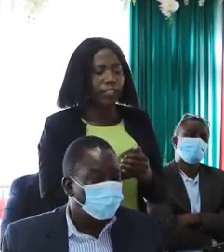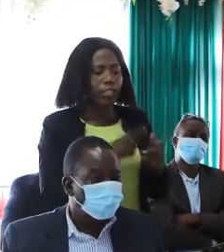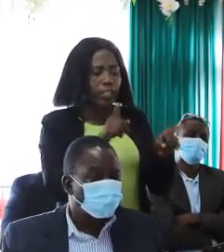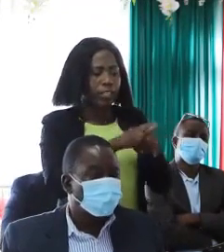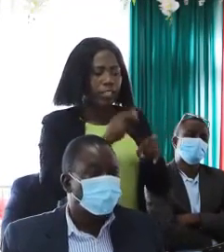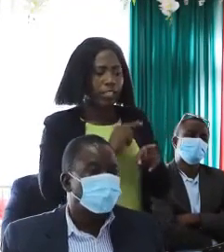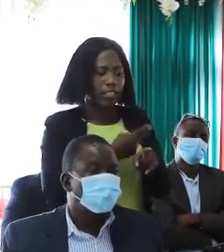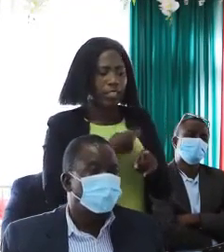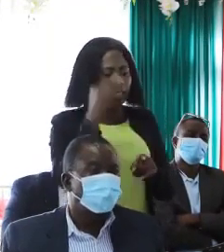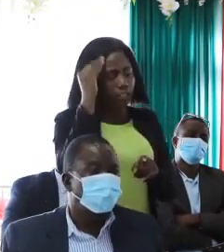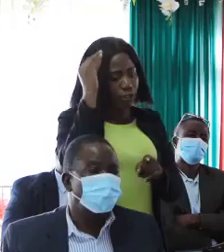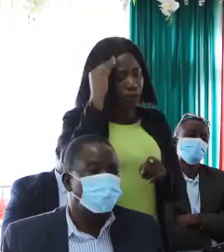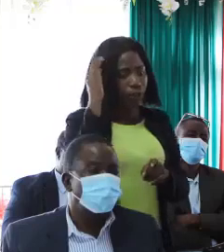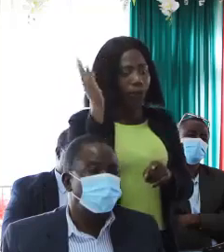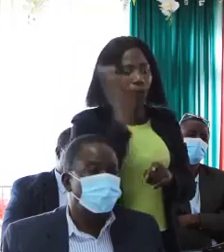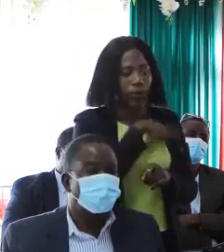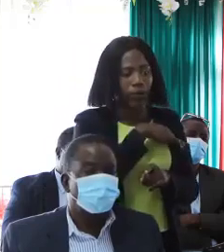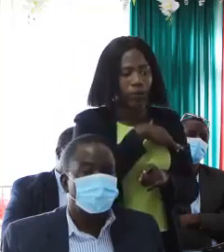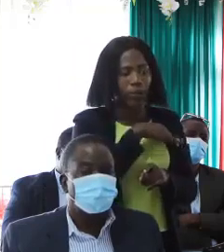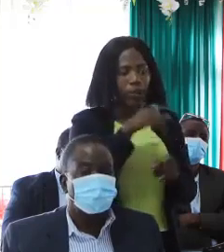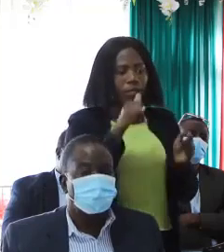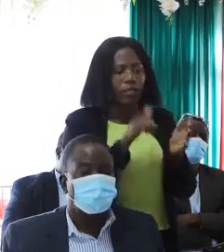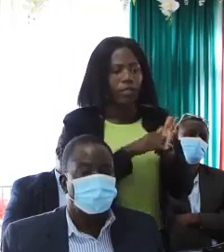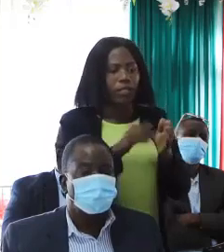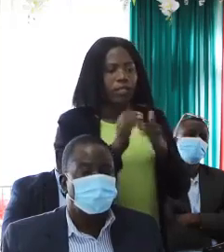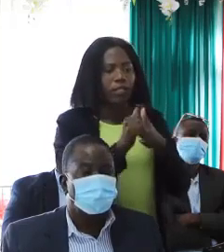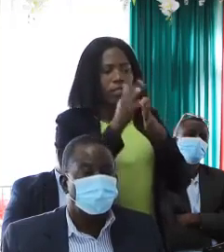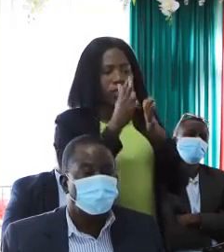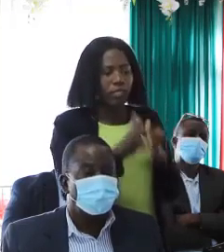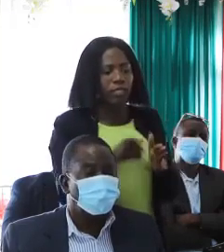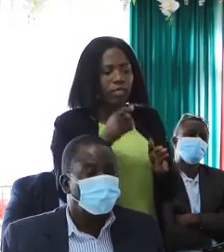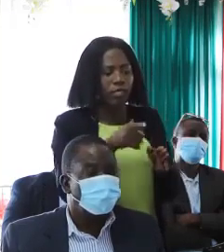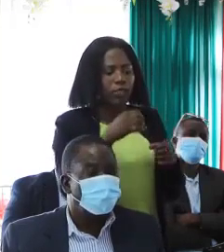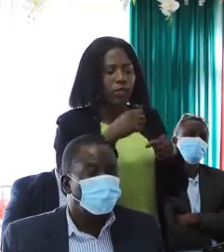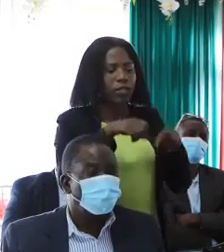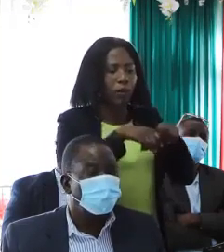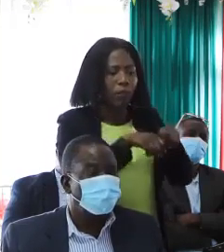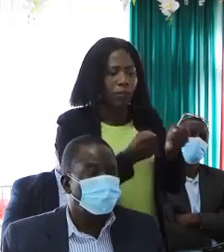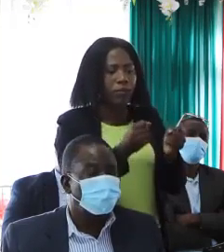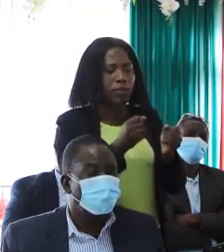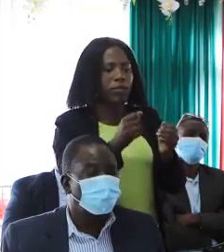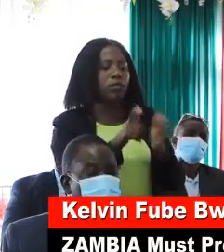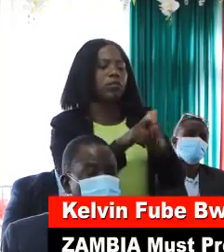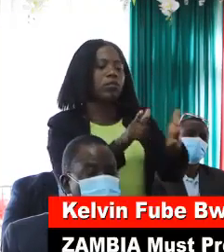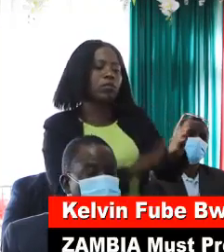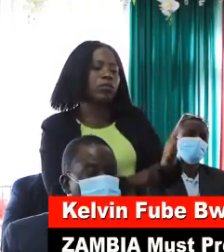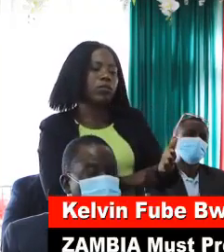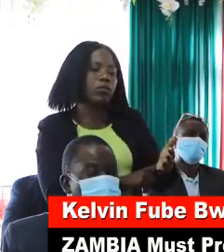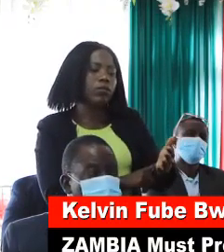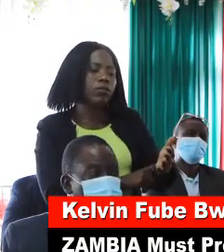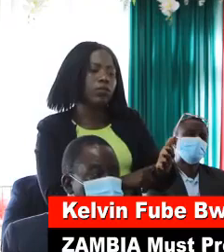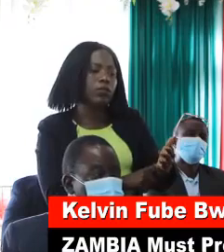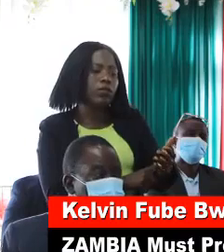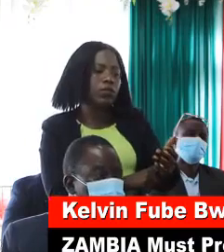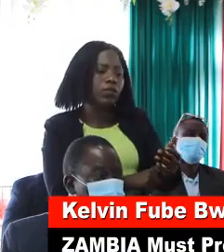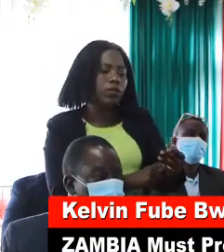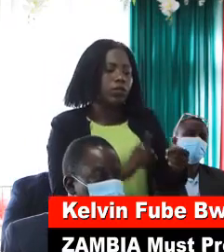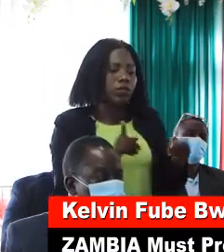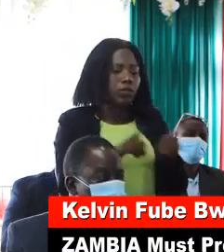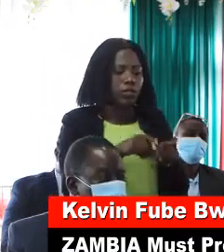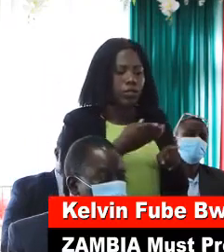fact that some specific leaders are constantly breaking the law with impunity and are